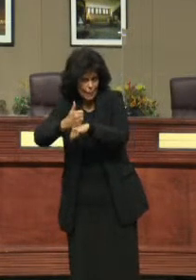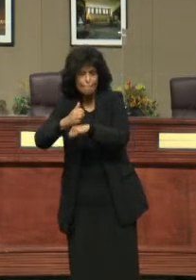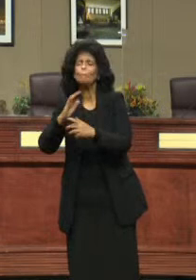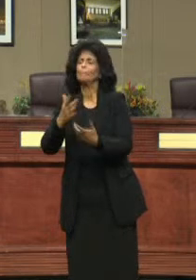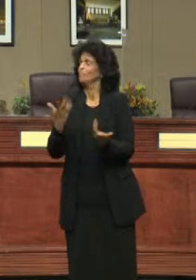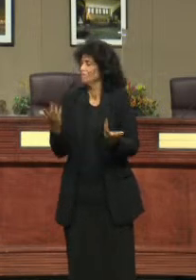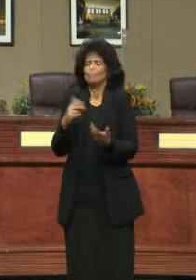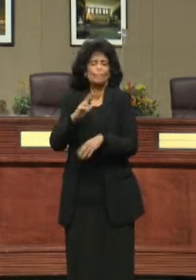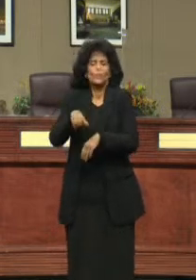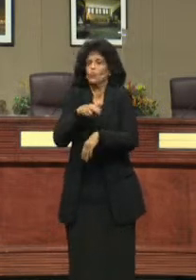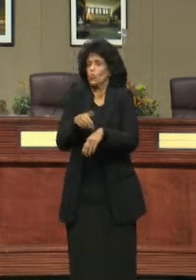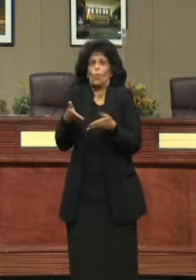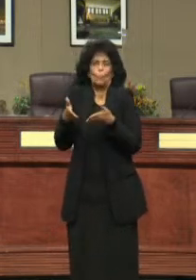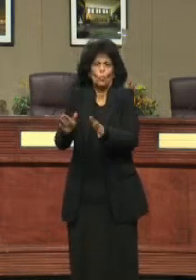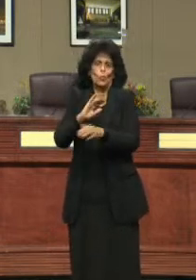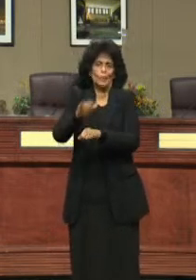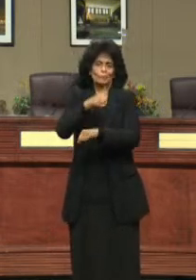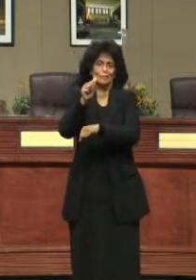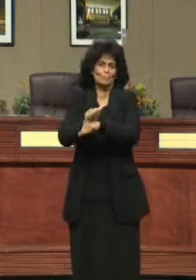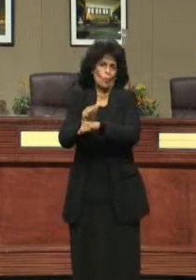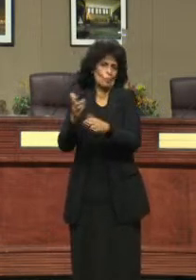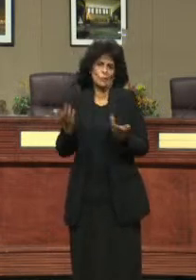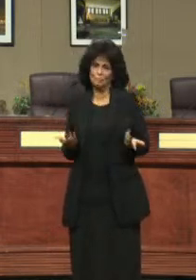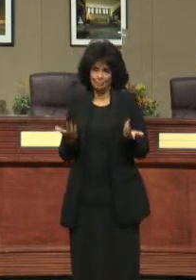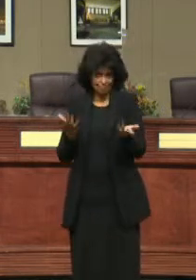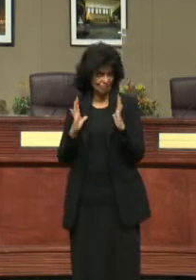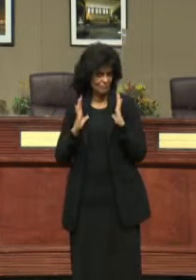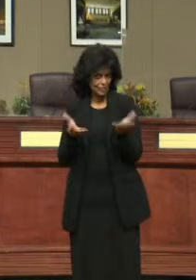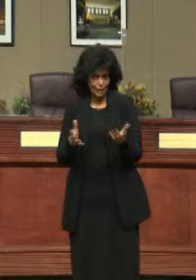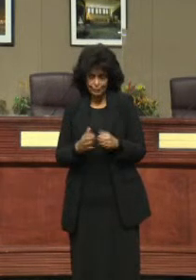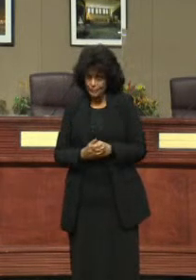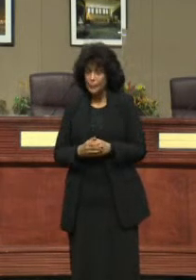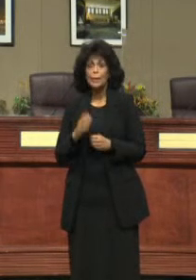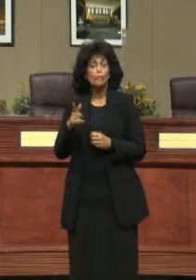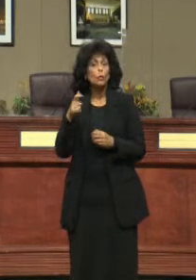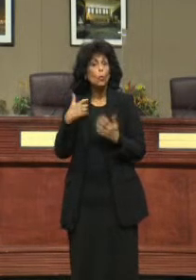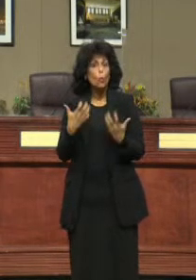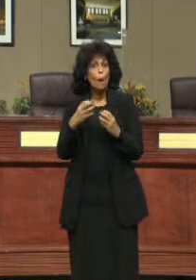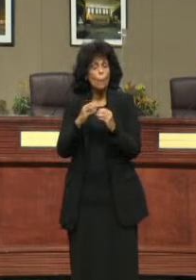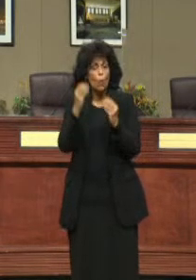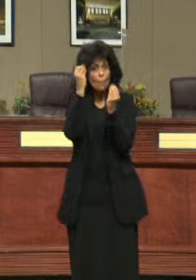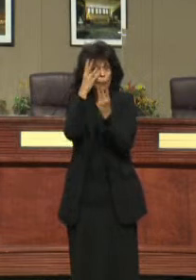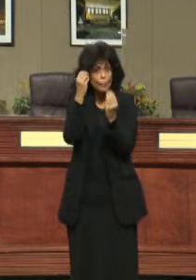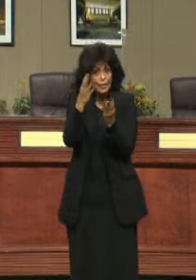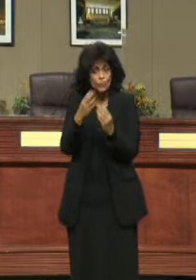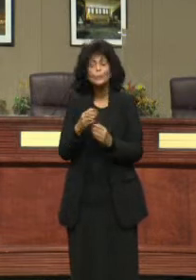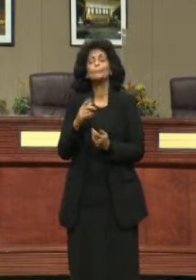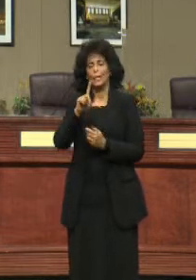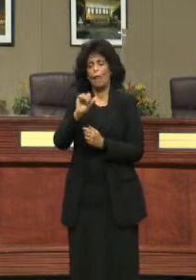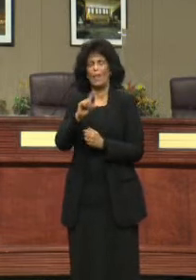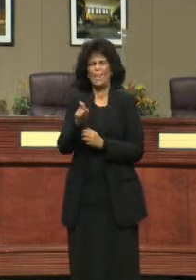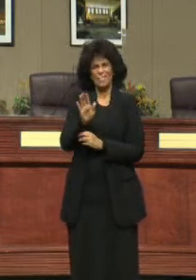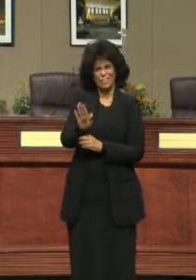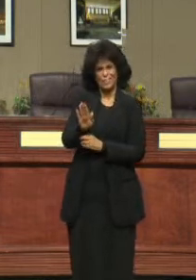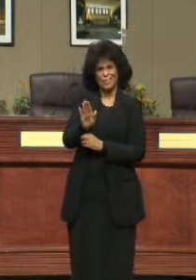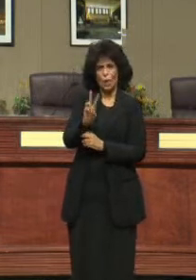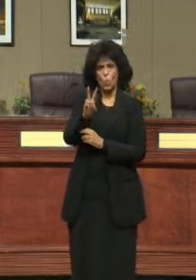their normal process. For more information on Access Link, you can visit their website at